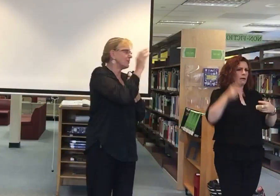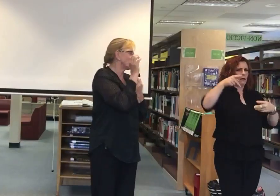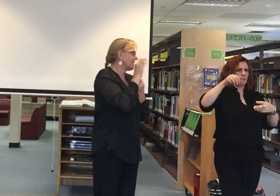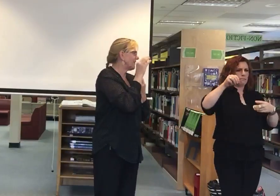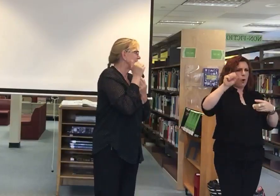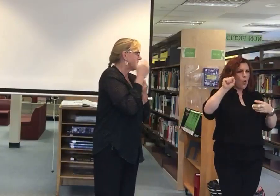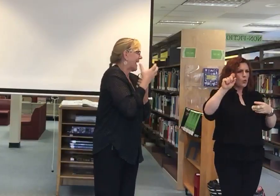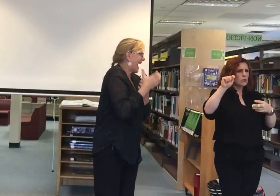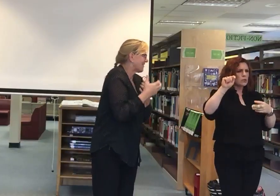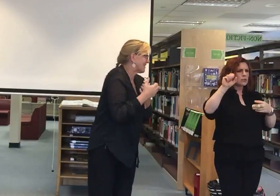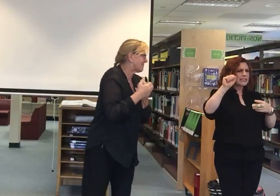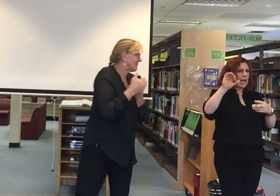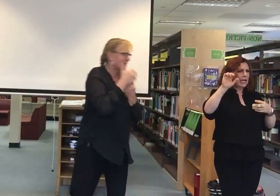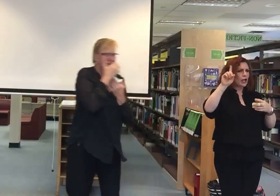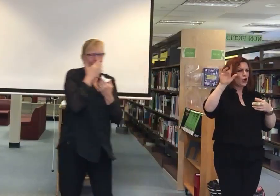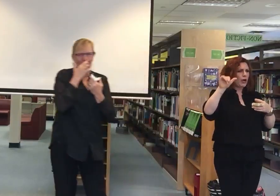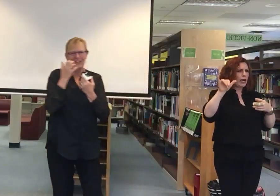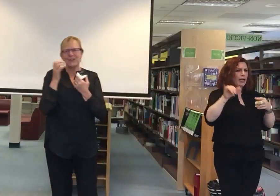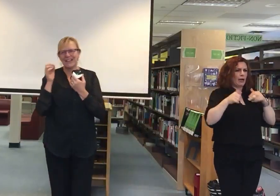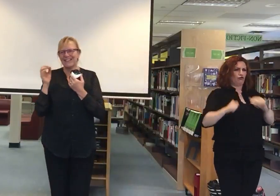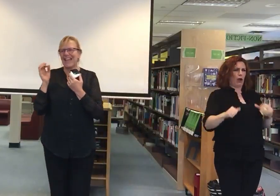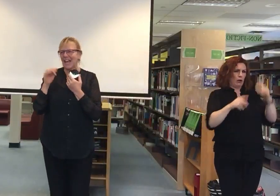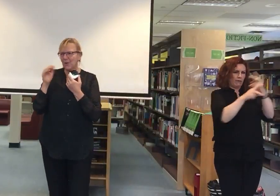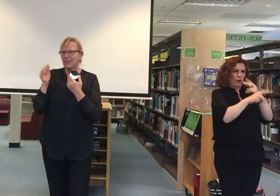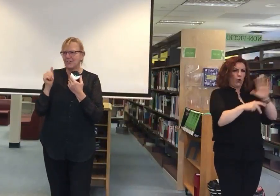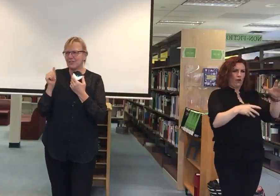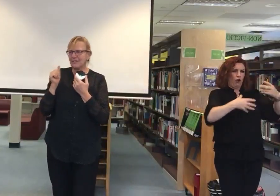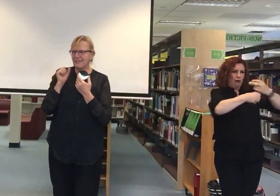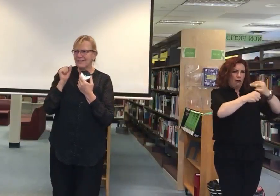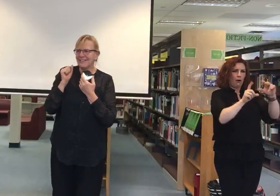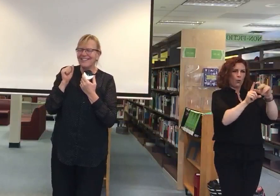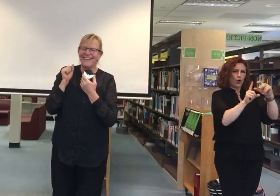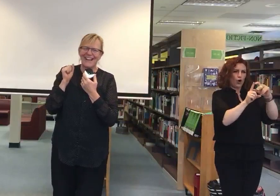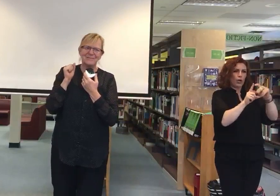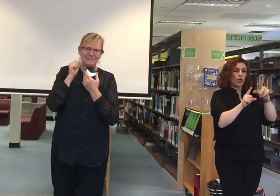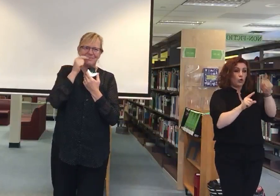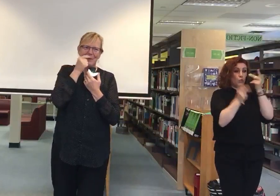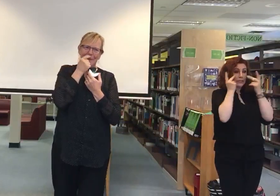yeah, I was trying to figure out the acronym. So when you get to that question,